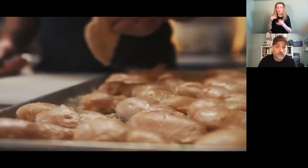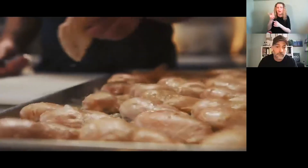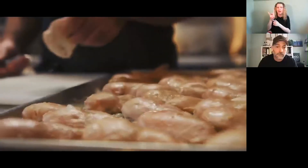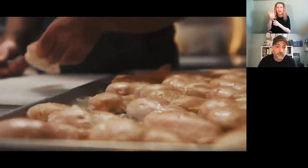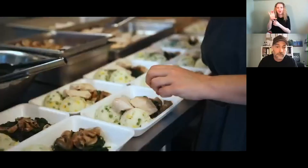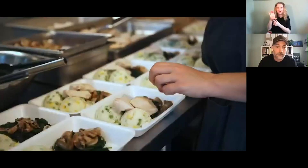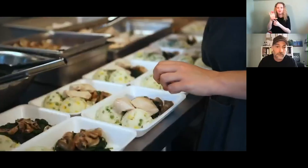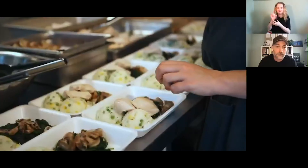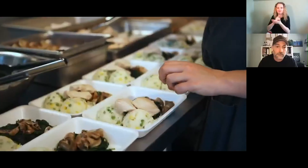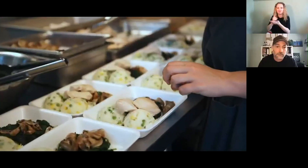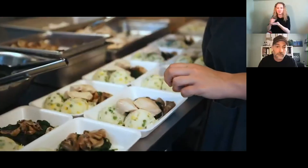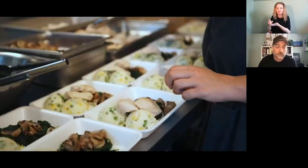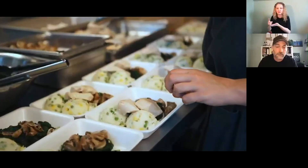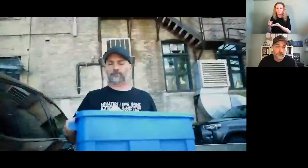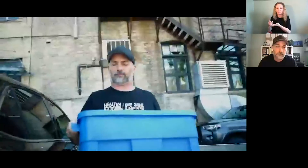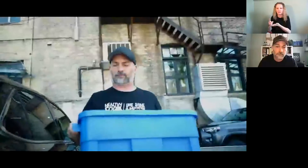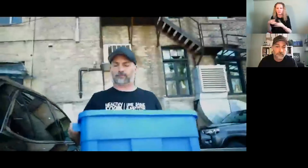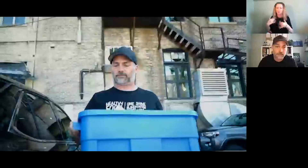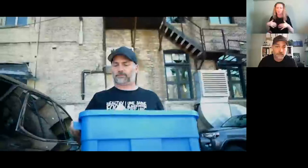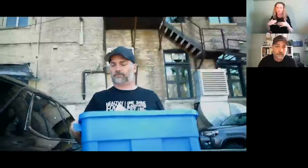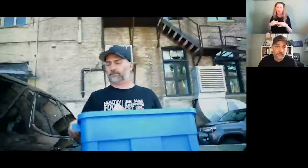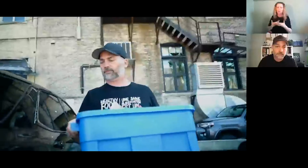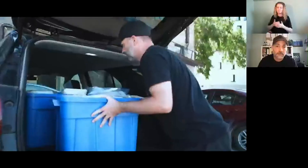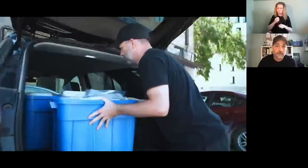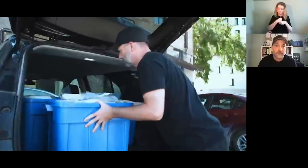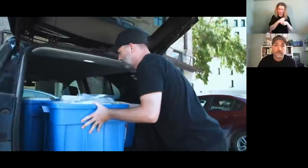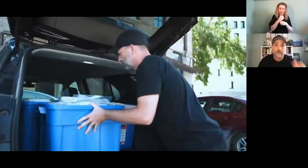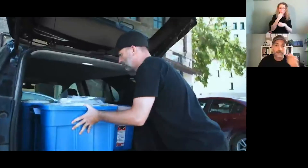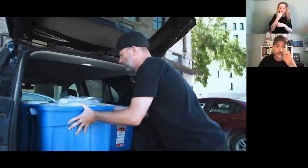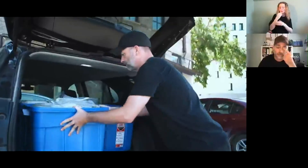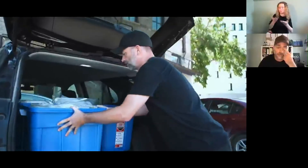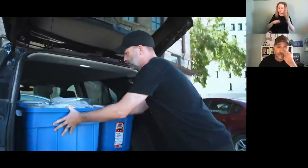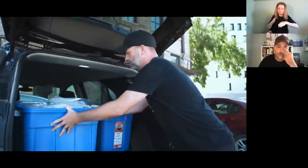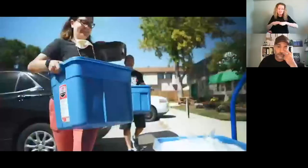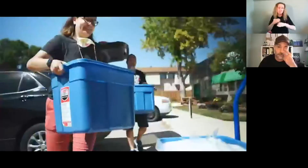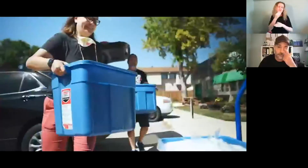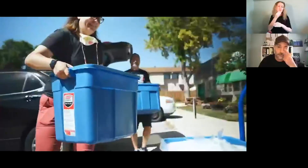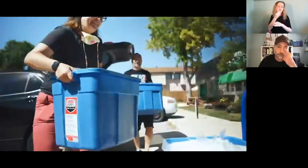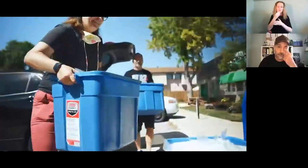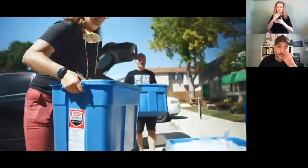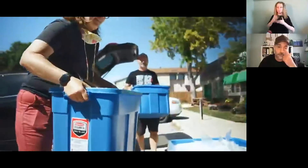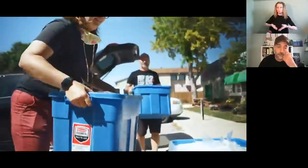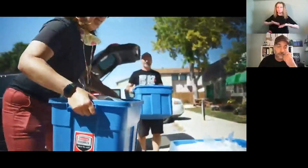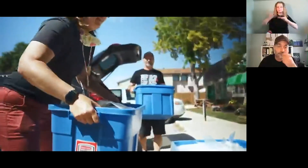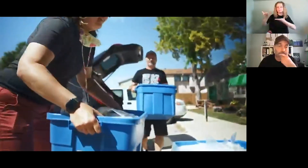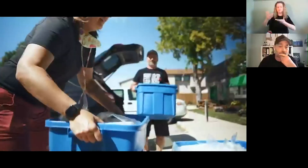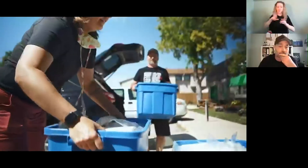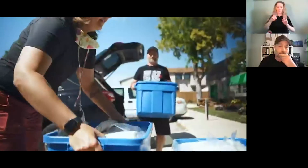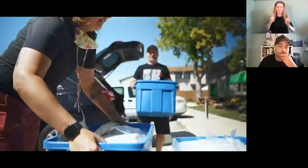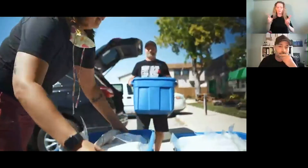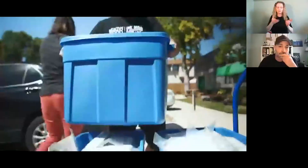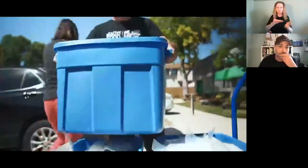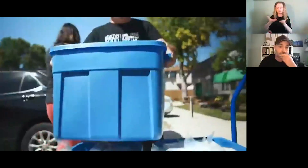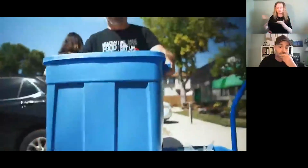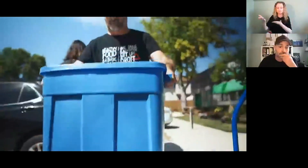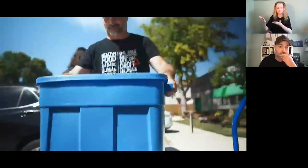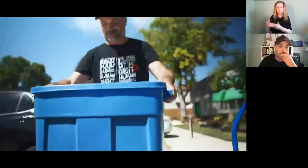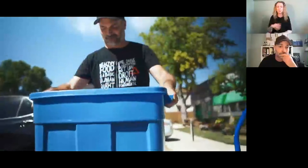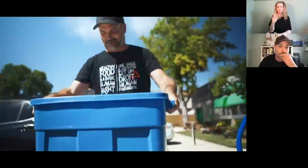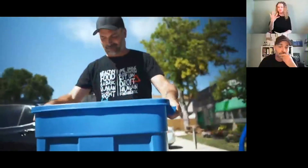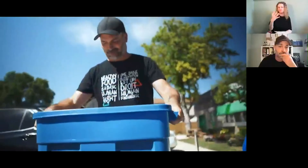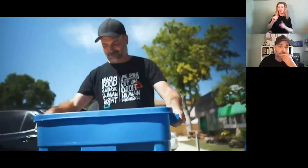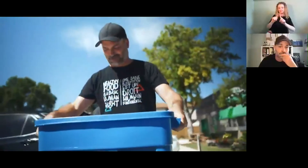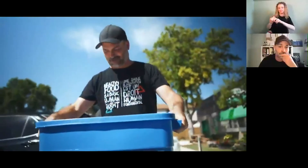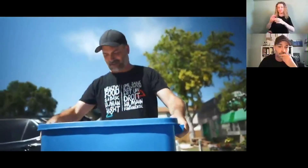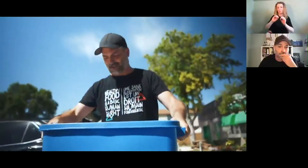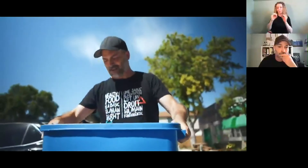So we prepare all the food, we pack all the food, we box it up, we get it ready to go. And we're dealing with 5 different community organizations right